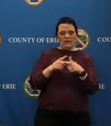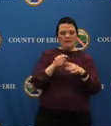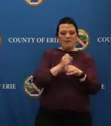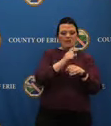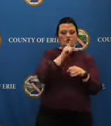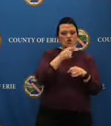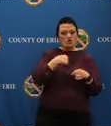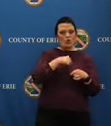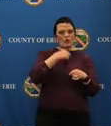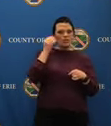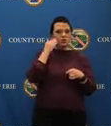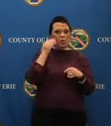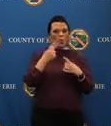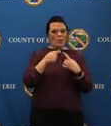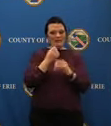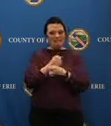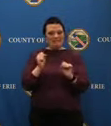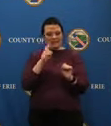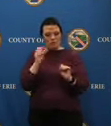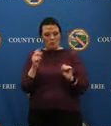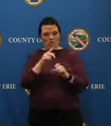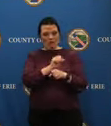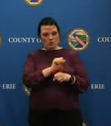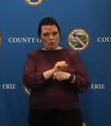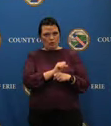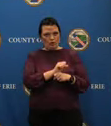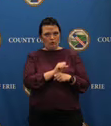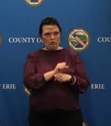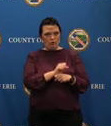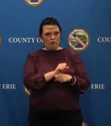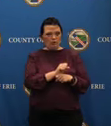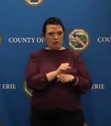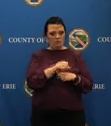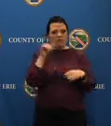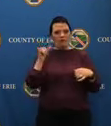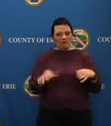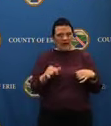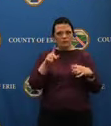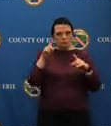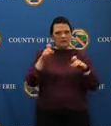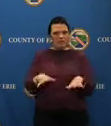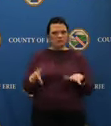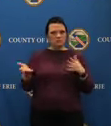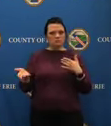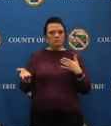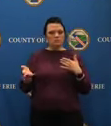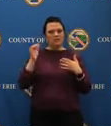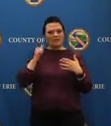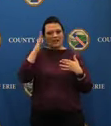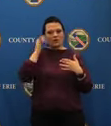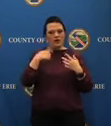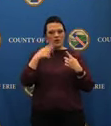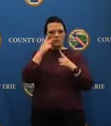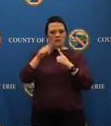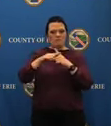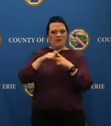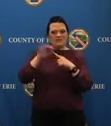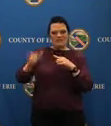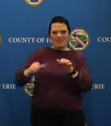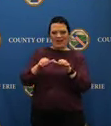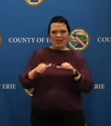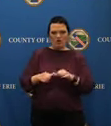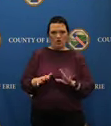that we know when it's safe for them to return. And that's who getting tested, and so that's why you're seeing positives in that